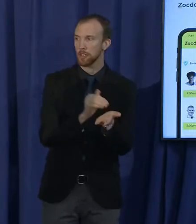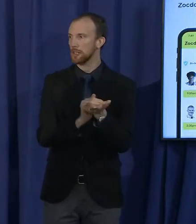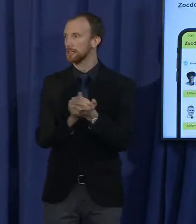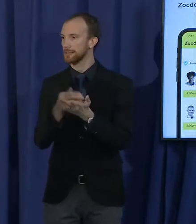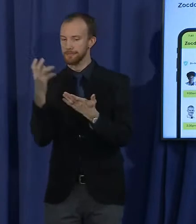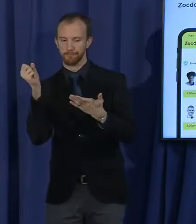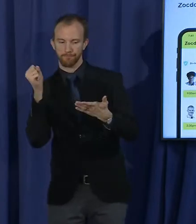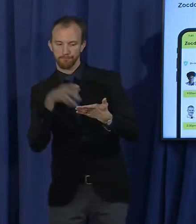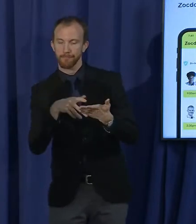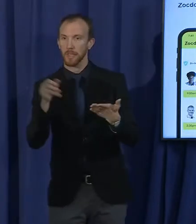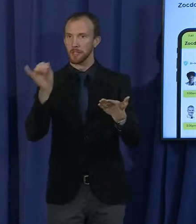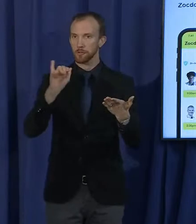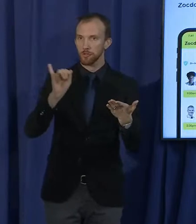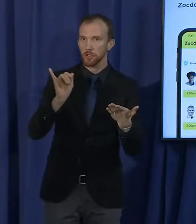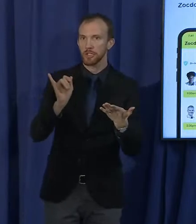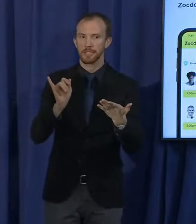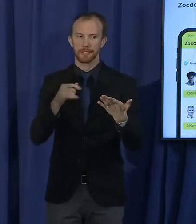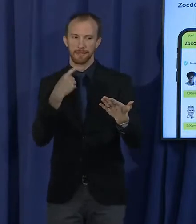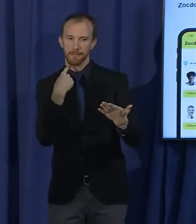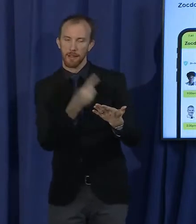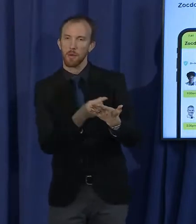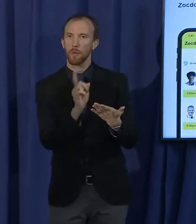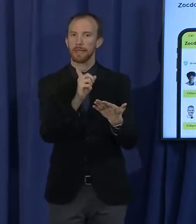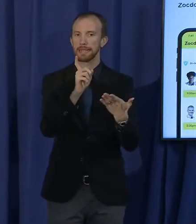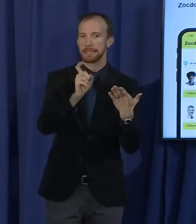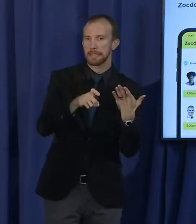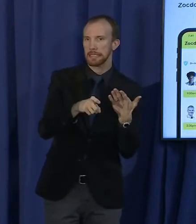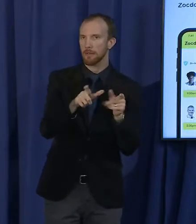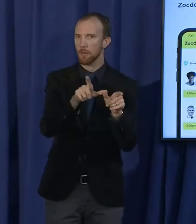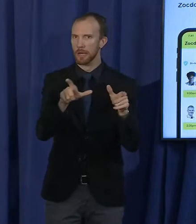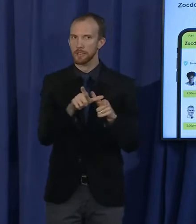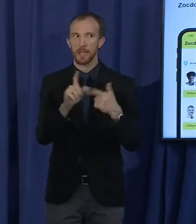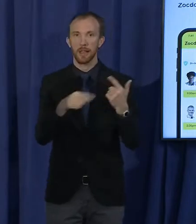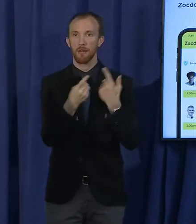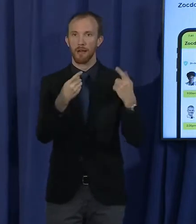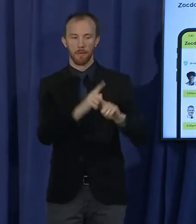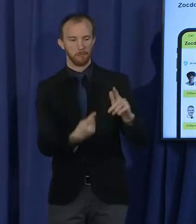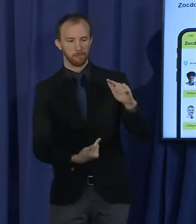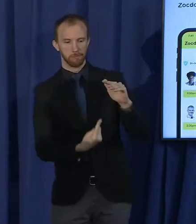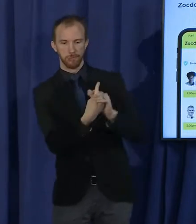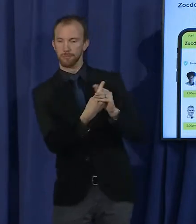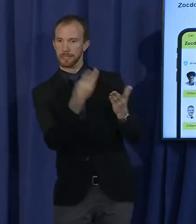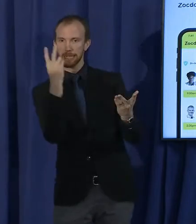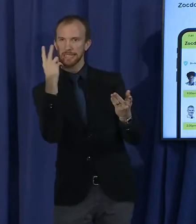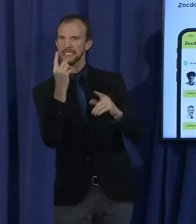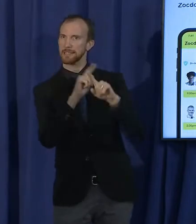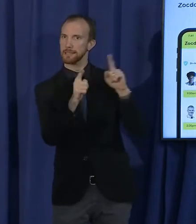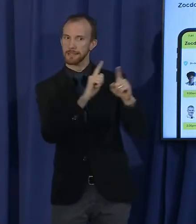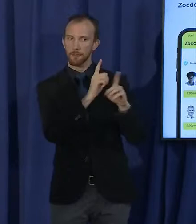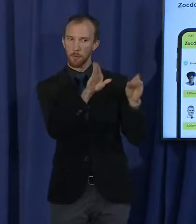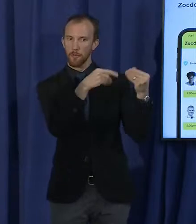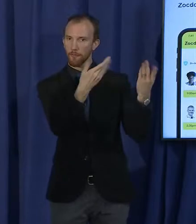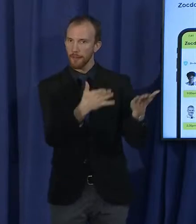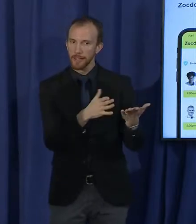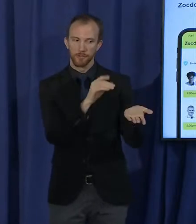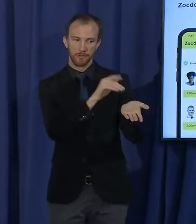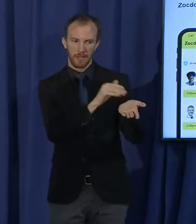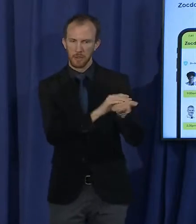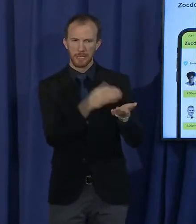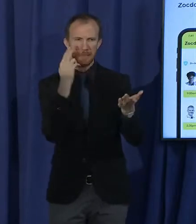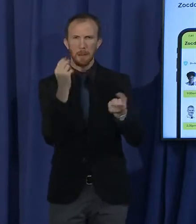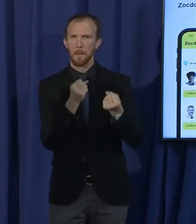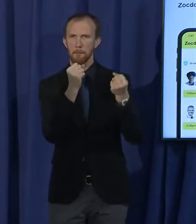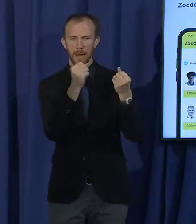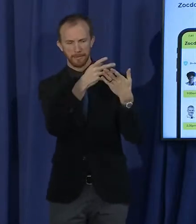their need, and their location, and they see a set of providers near them in over 100 specialties, and they're able to instantly book an